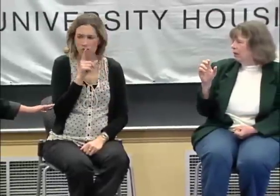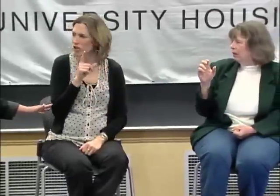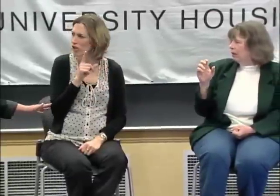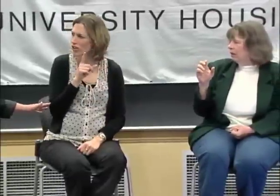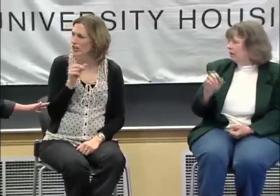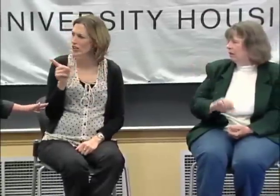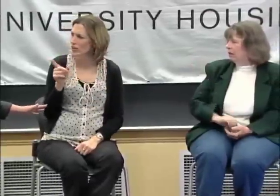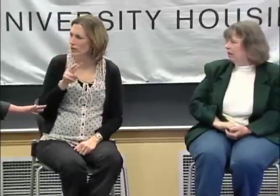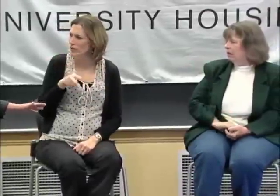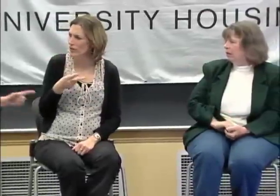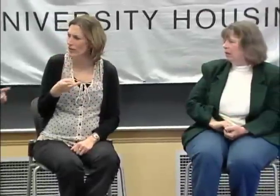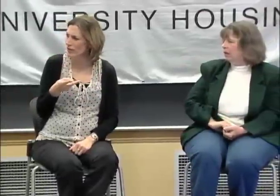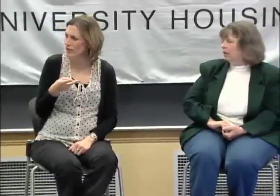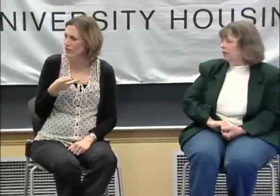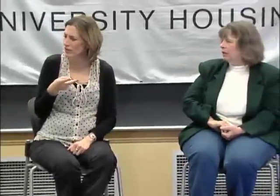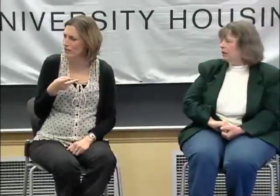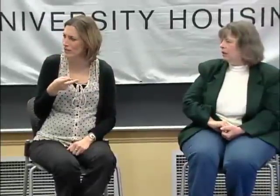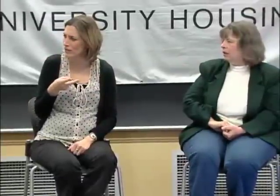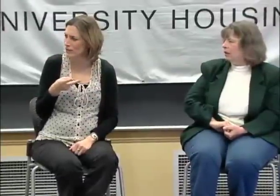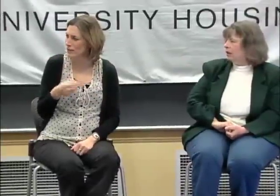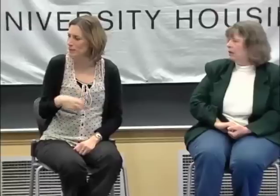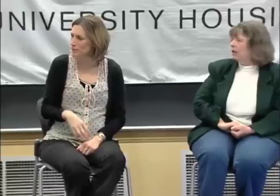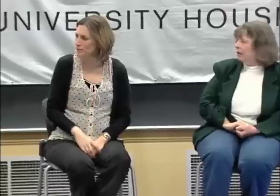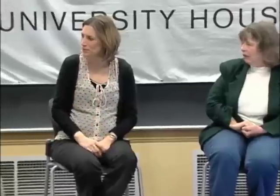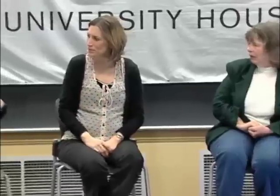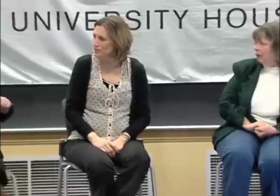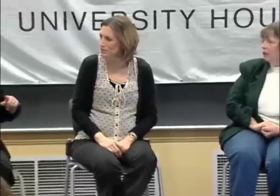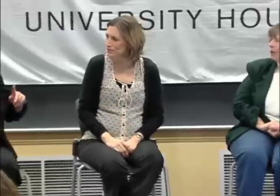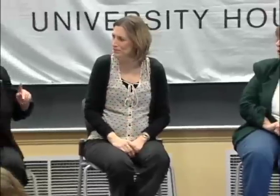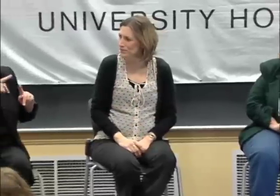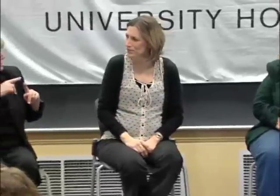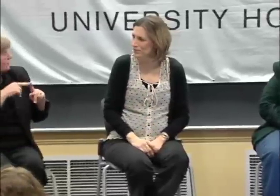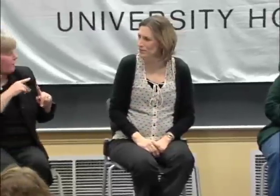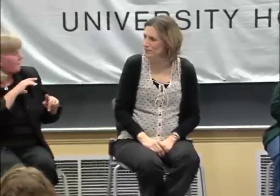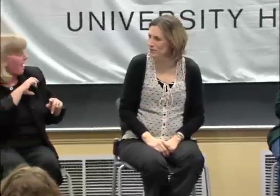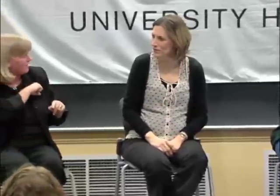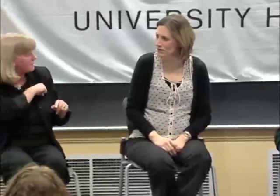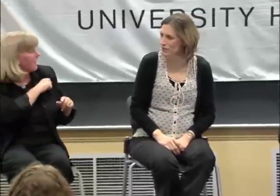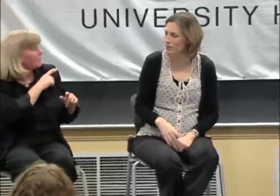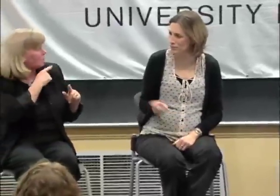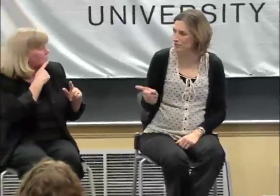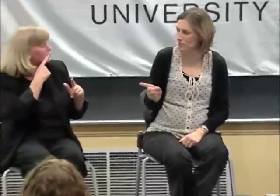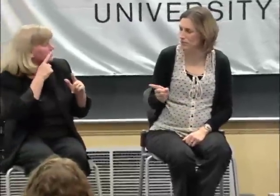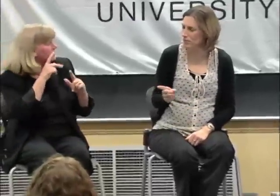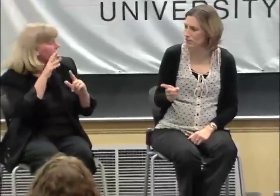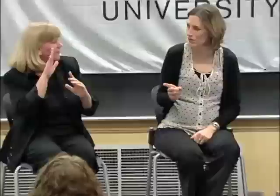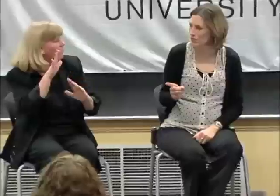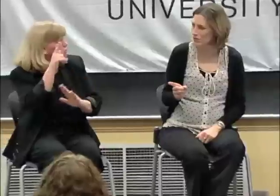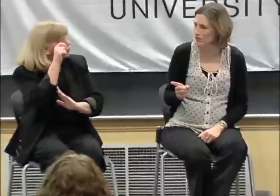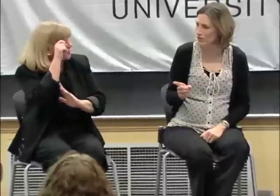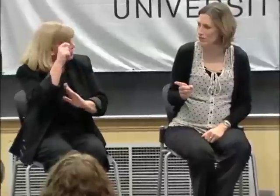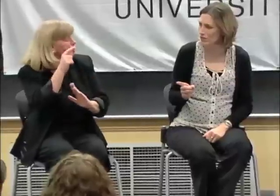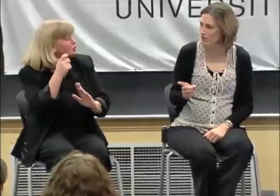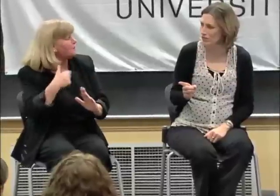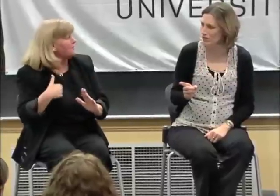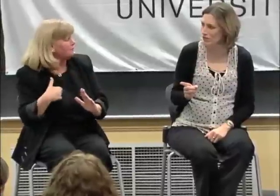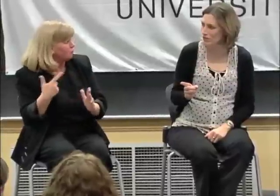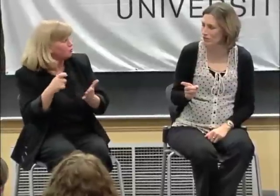No, well, That happened to be the hearing person from Palestine that was her theory. She preferred to